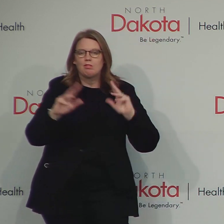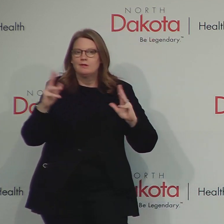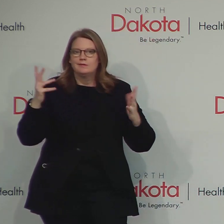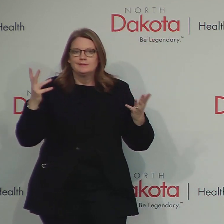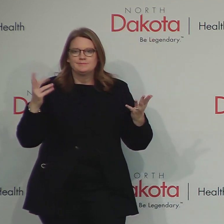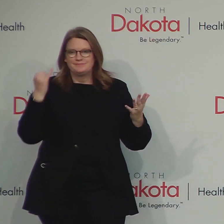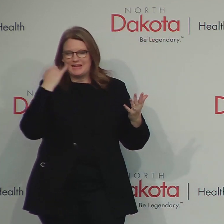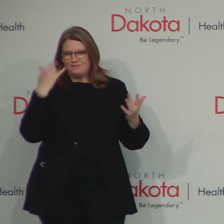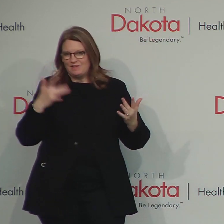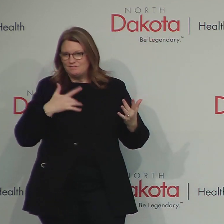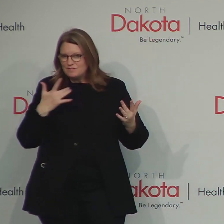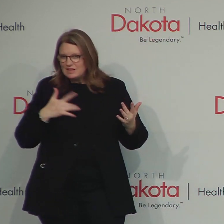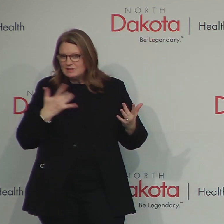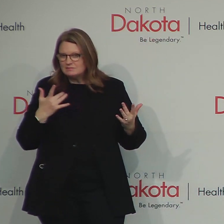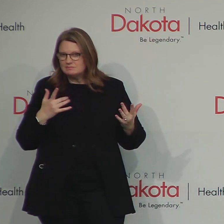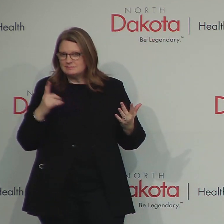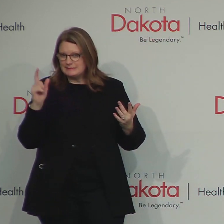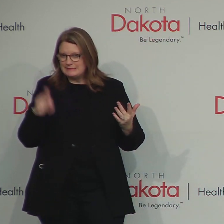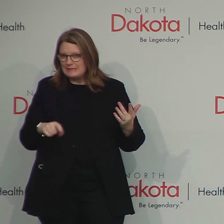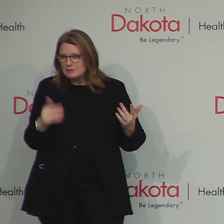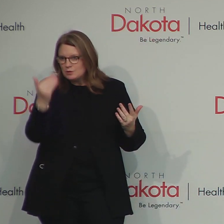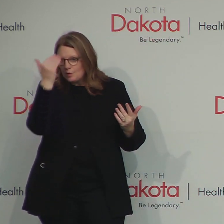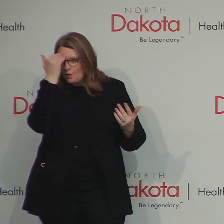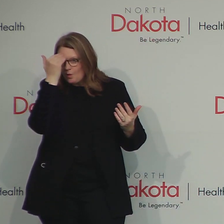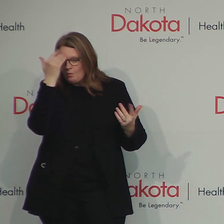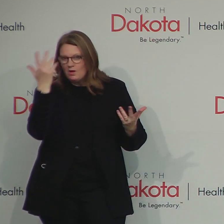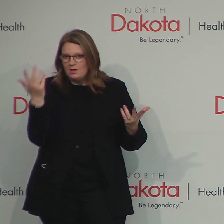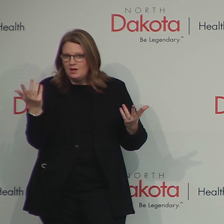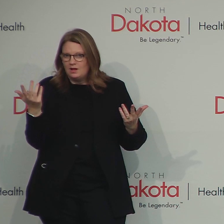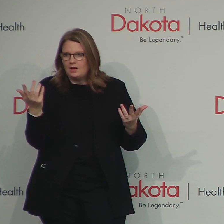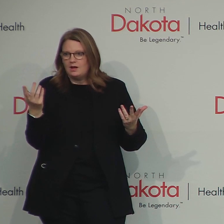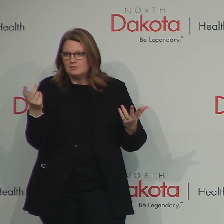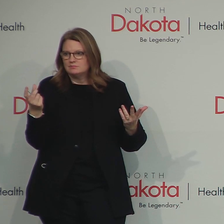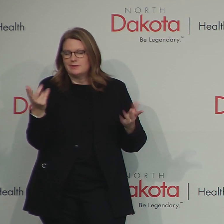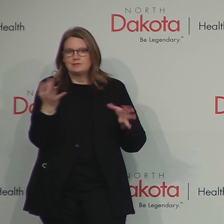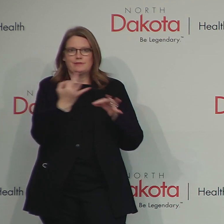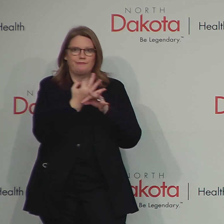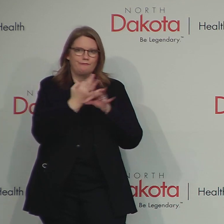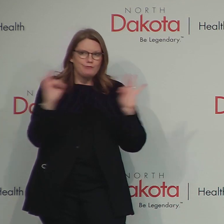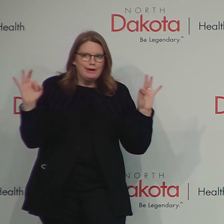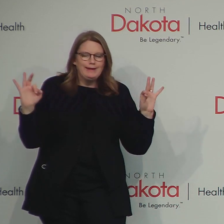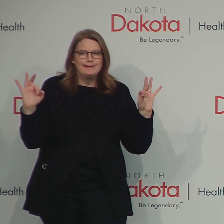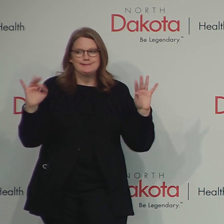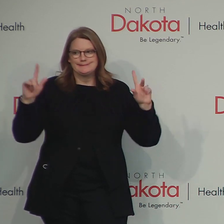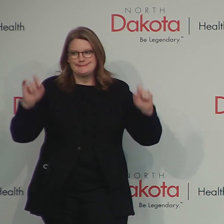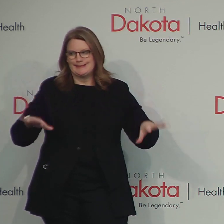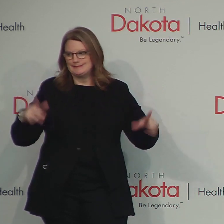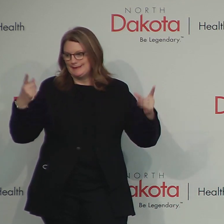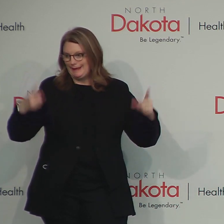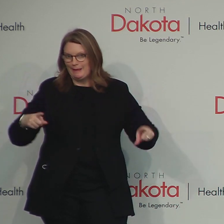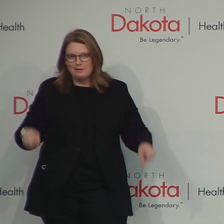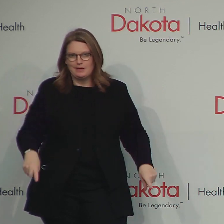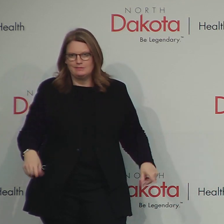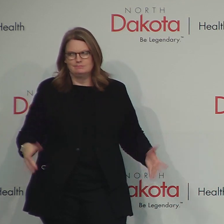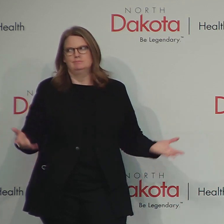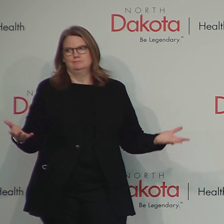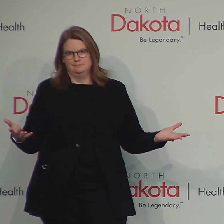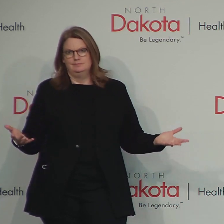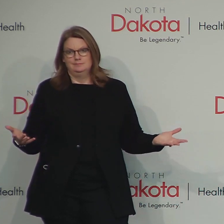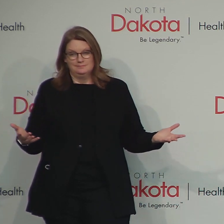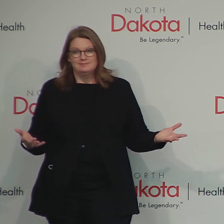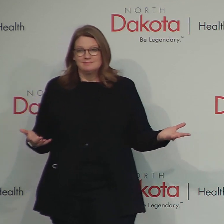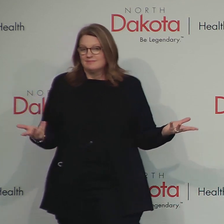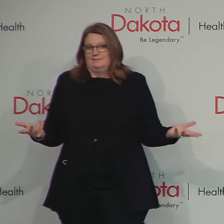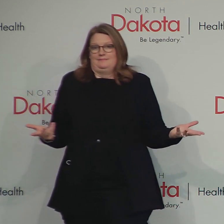if they feel a need to know their status. We've got such widespread free surveillance testing going on. This is another way to break the chain. I